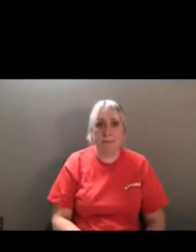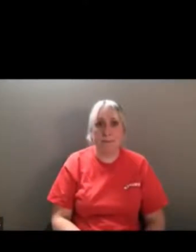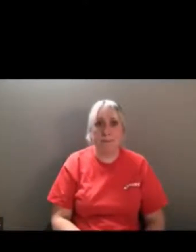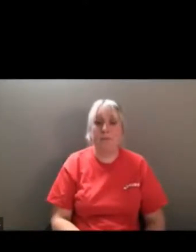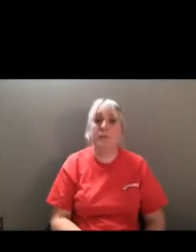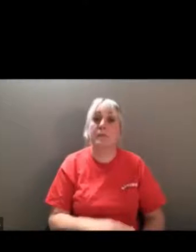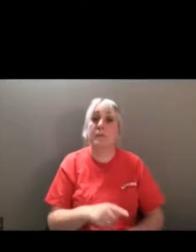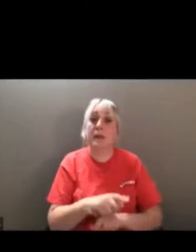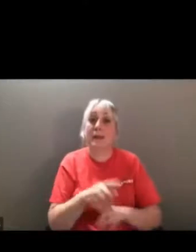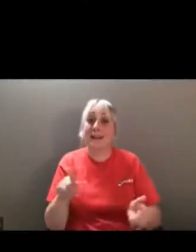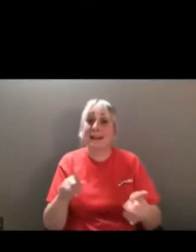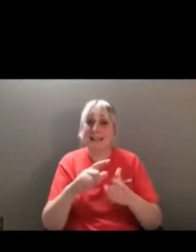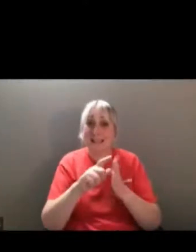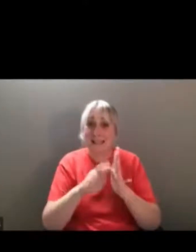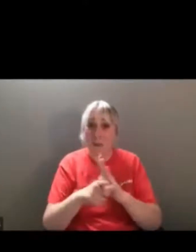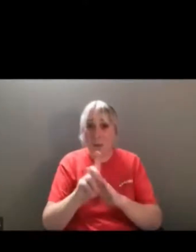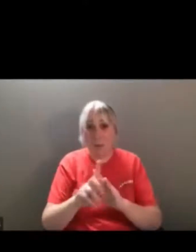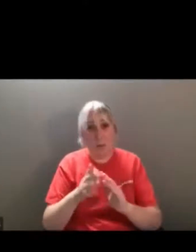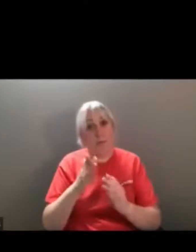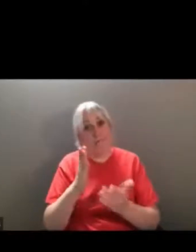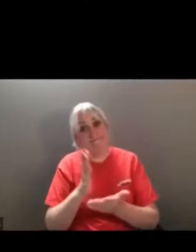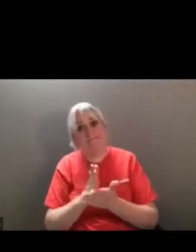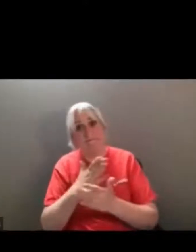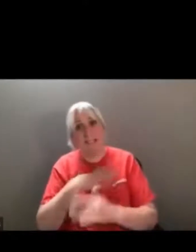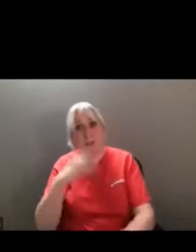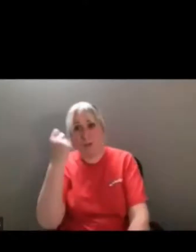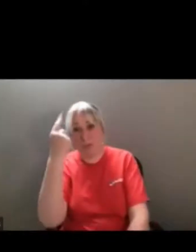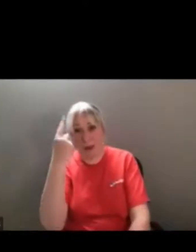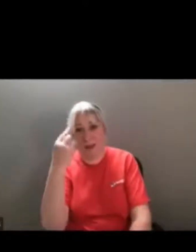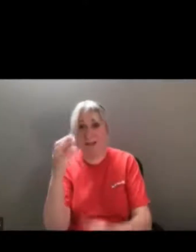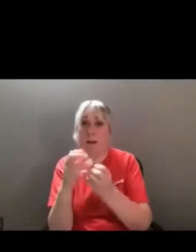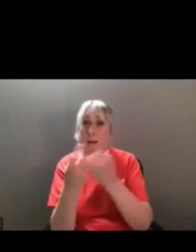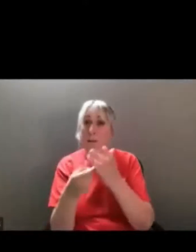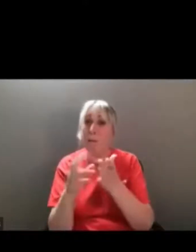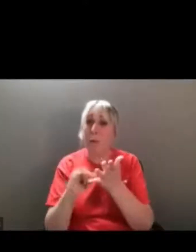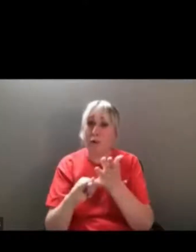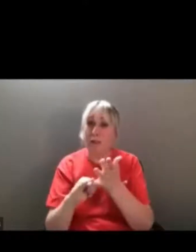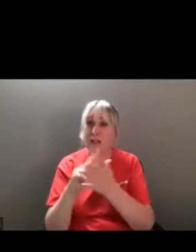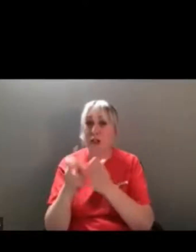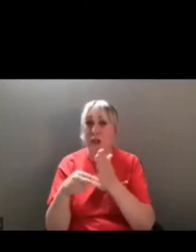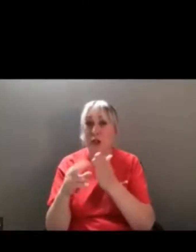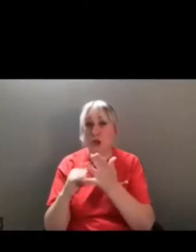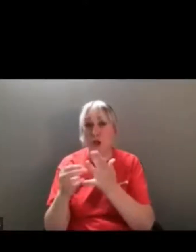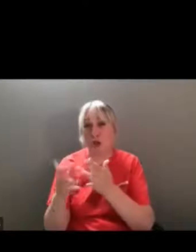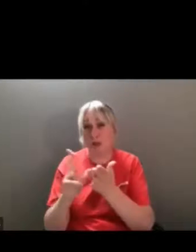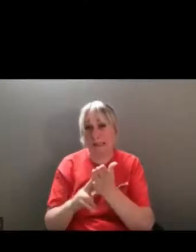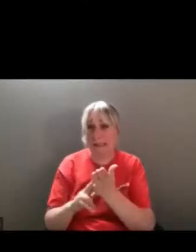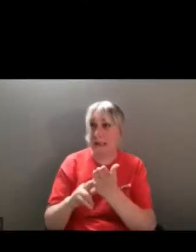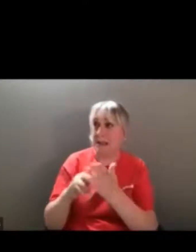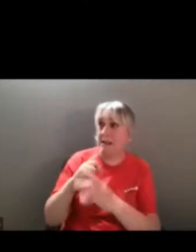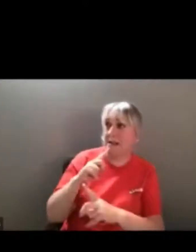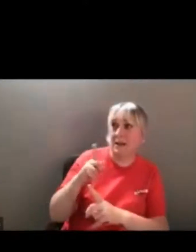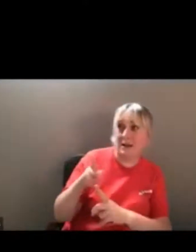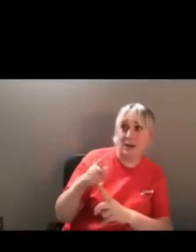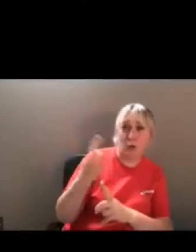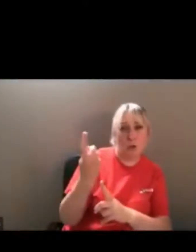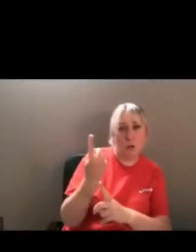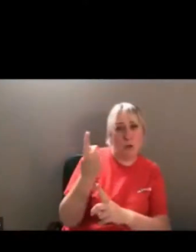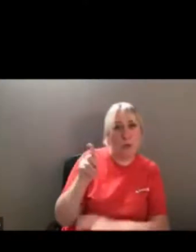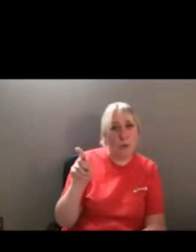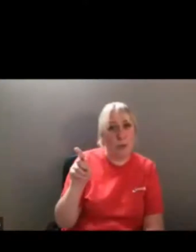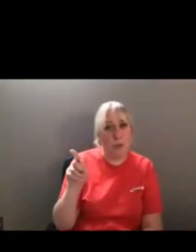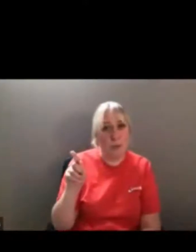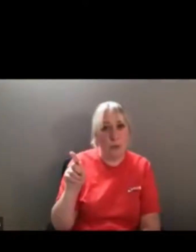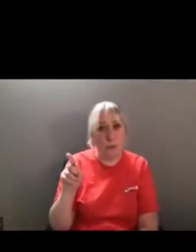Disabled people should be under no illusion about who Boris Johnson is, however anti-establishment and affable he tries to portray himself.